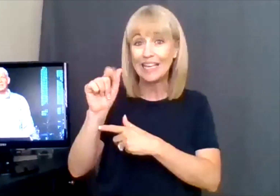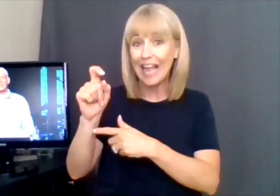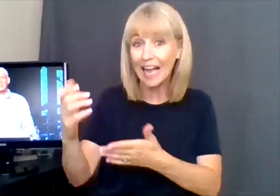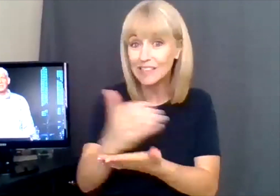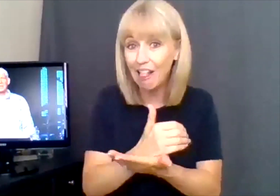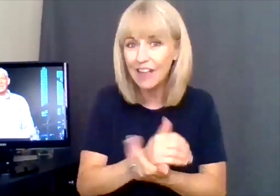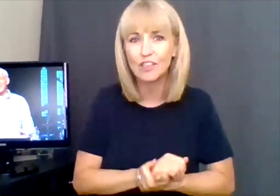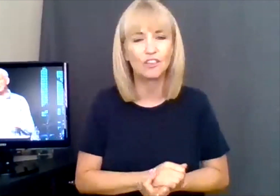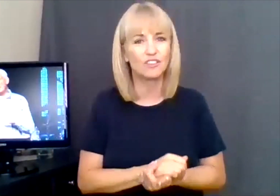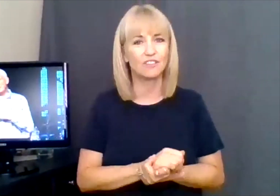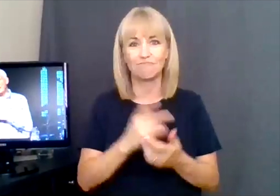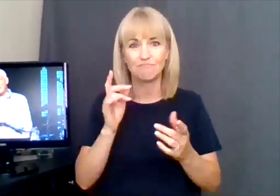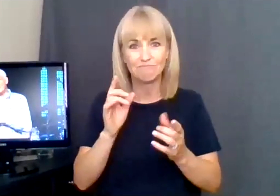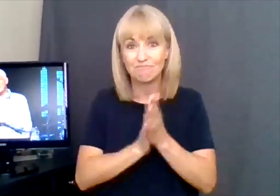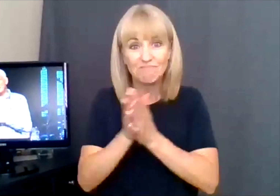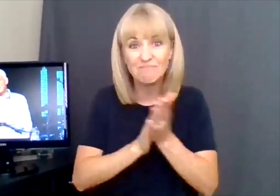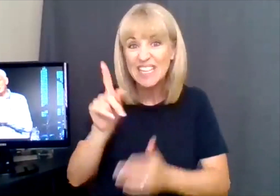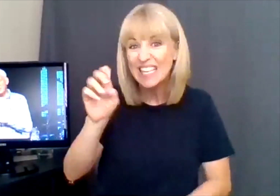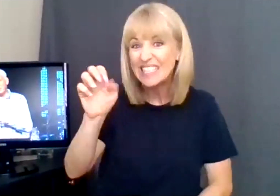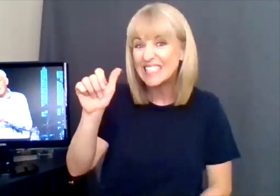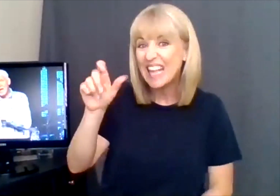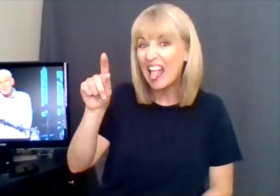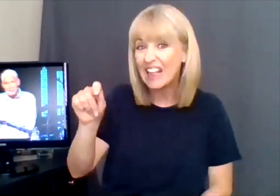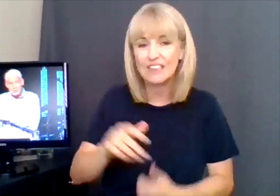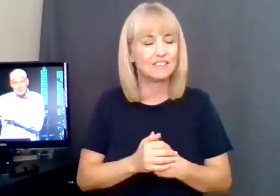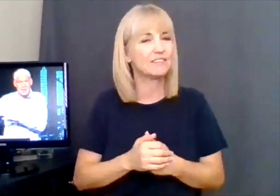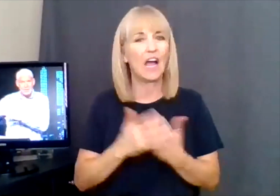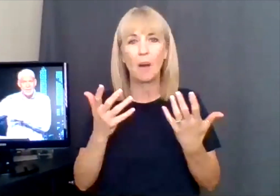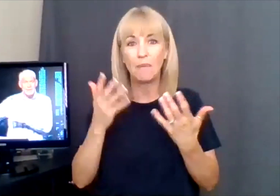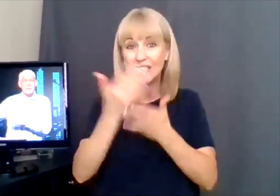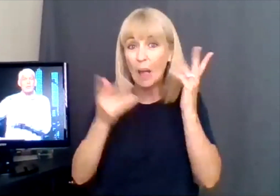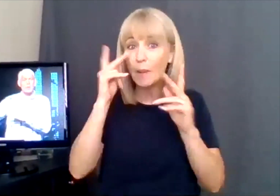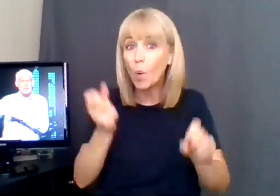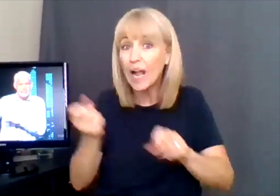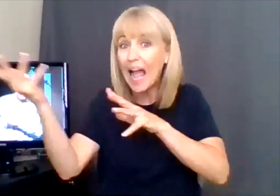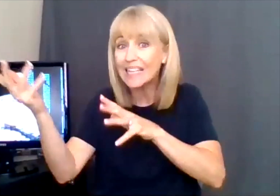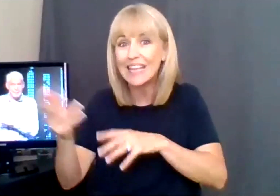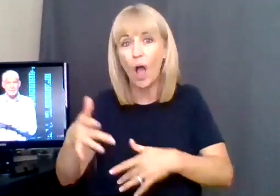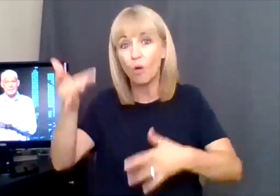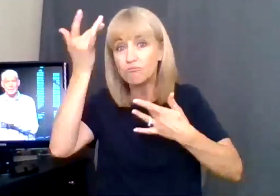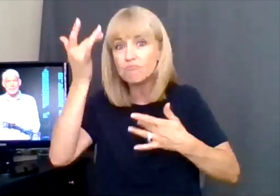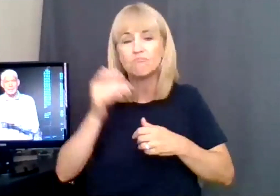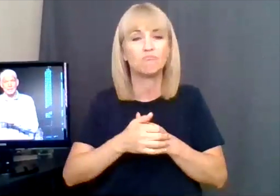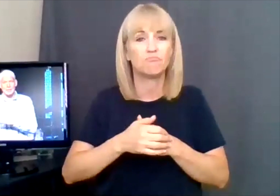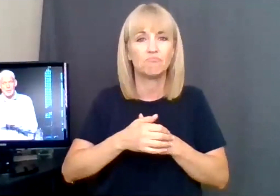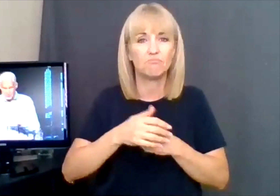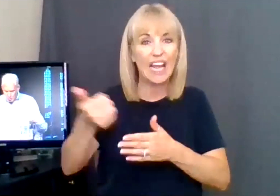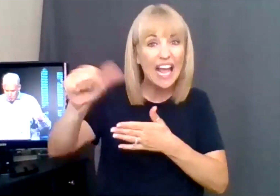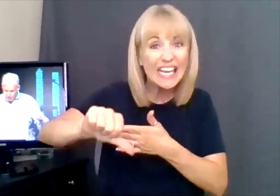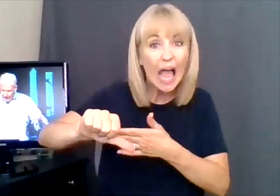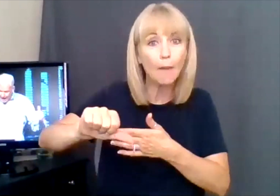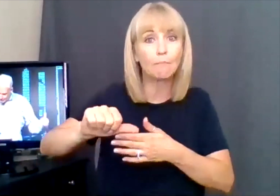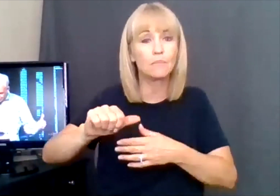had zealots. He had people with all kinds of issues. People who were cast off from society. People who were condemned.